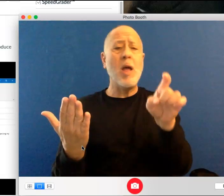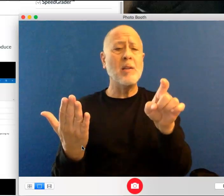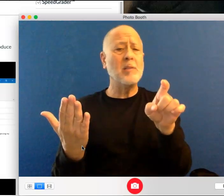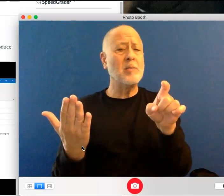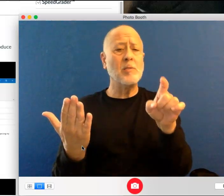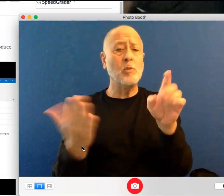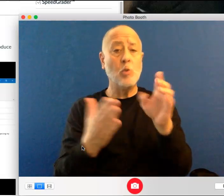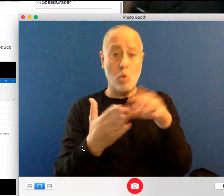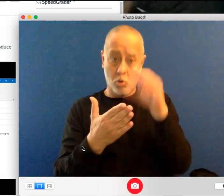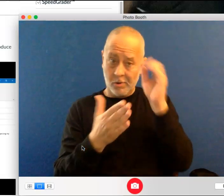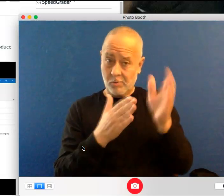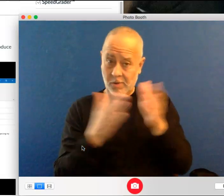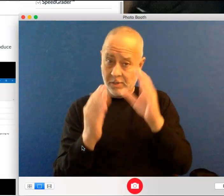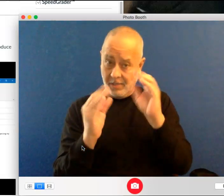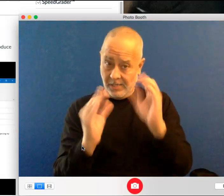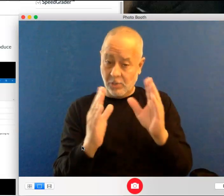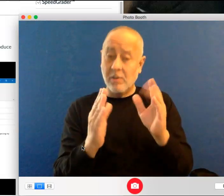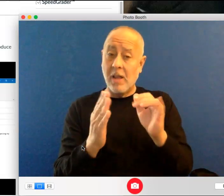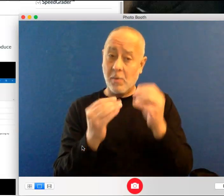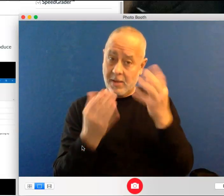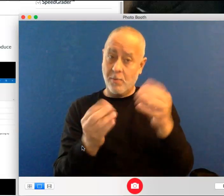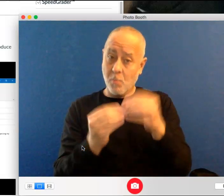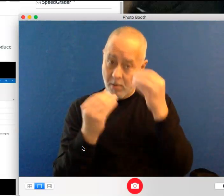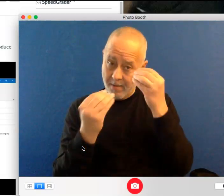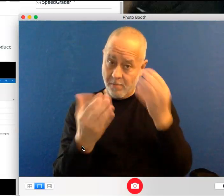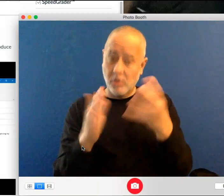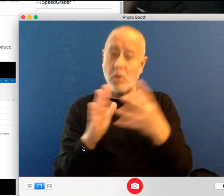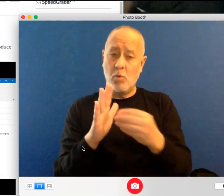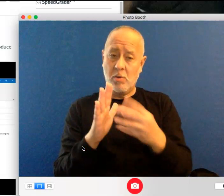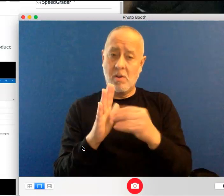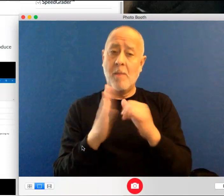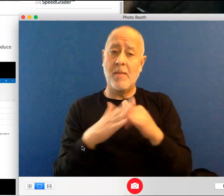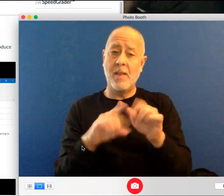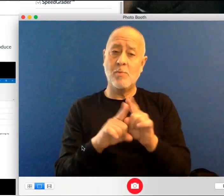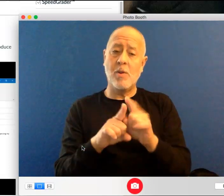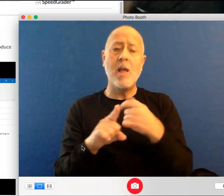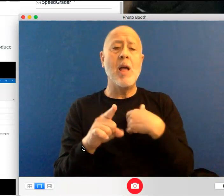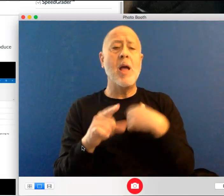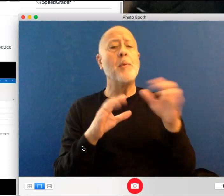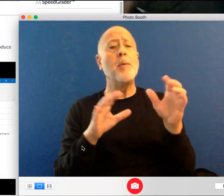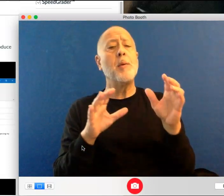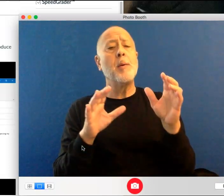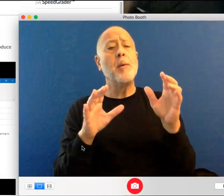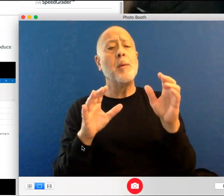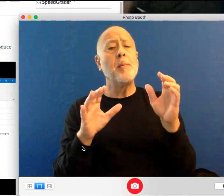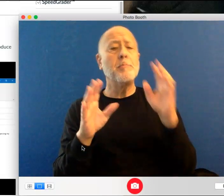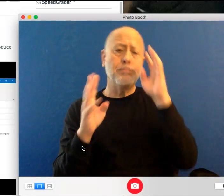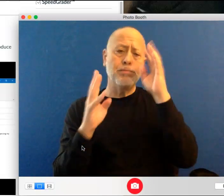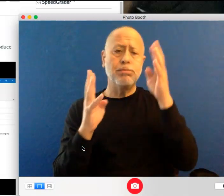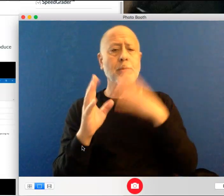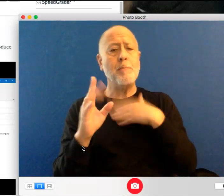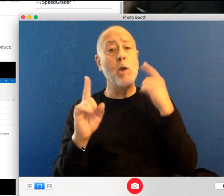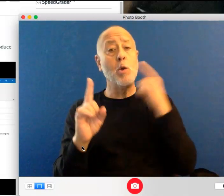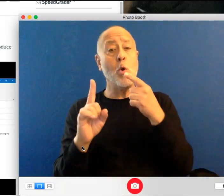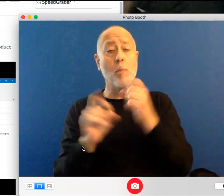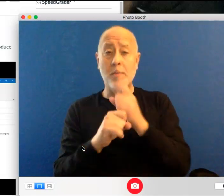strategies teacher, so that way they can give you a little bit more information, and you can copy that down. I'm going to pretend and make up my goal, but make sure